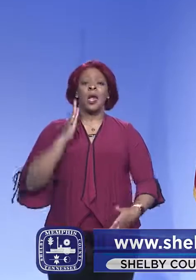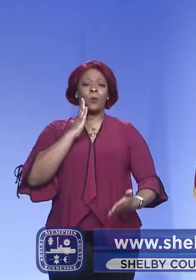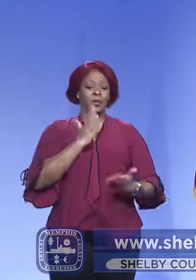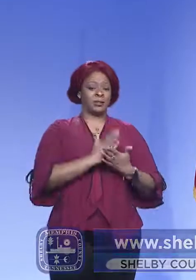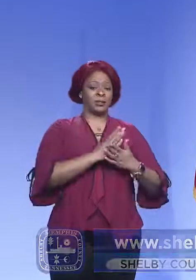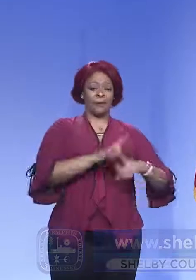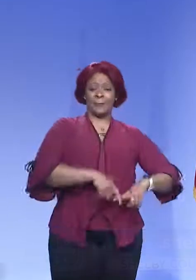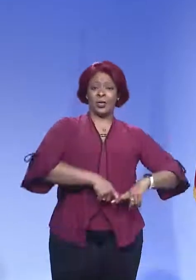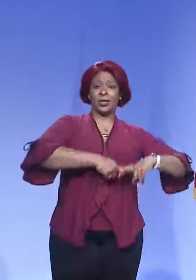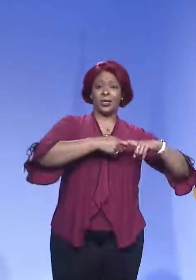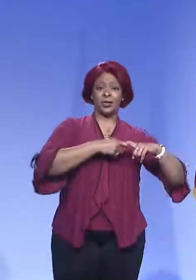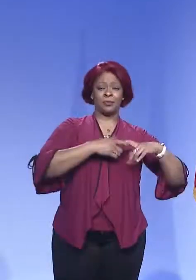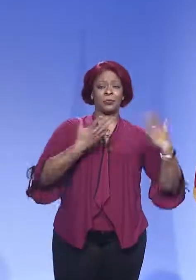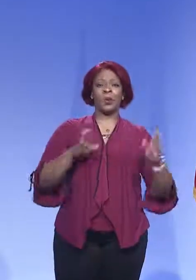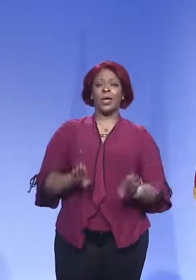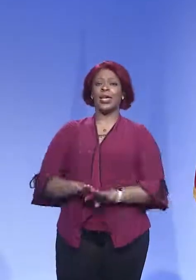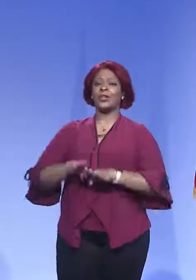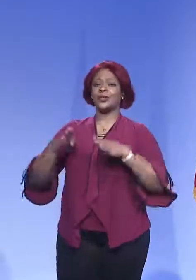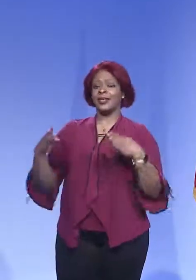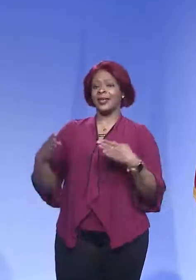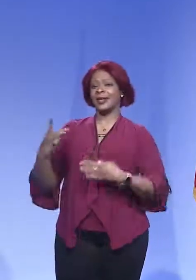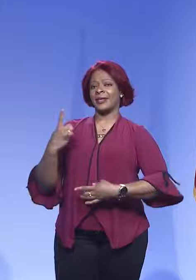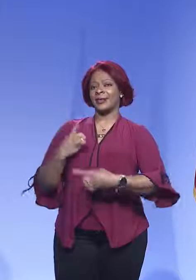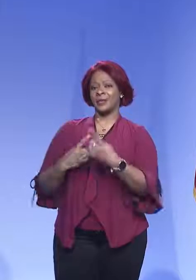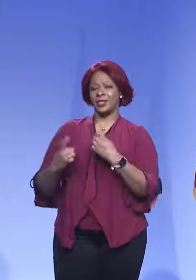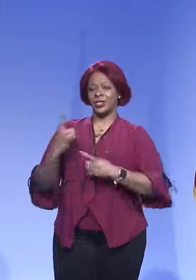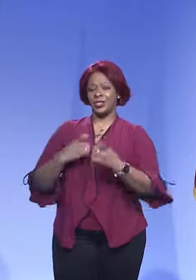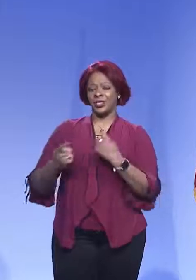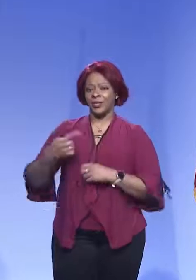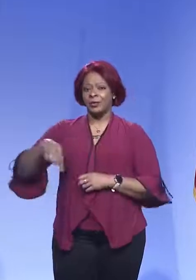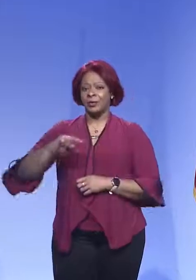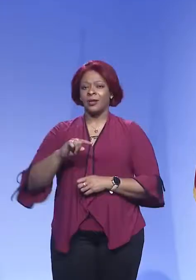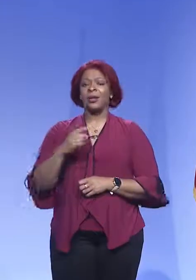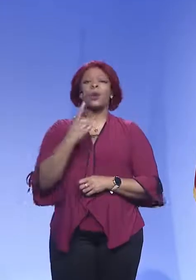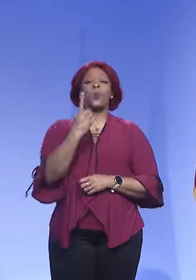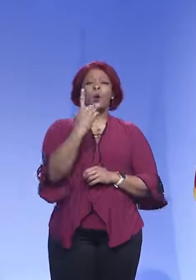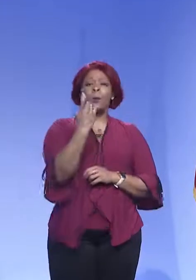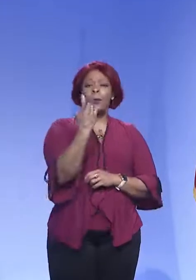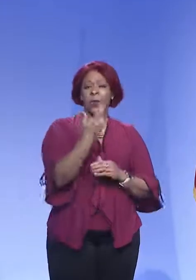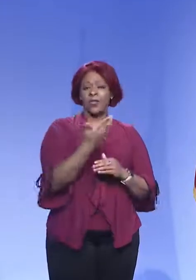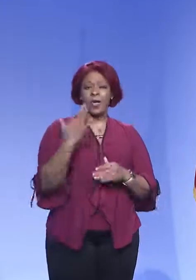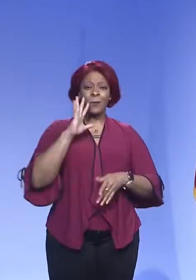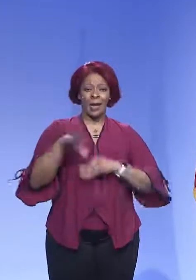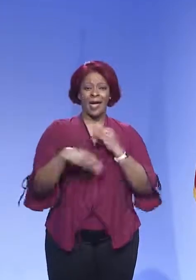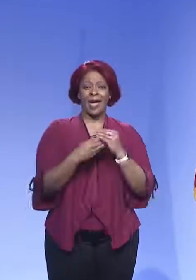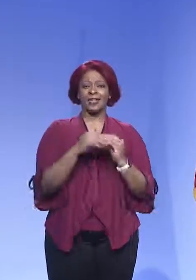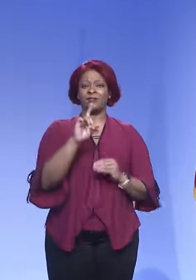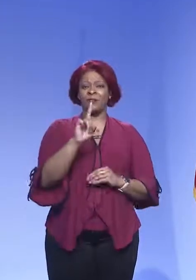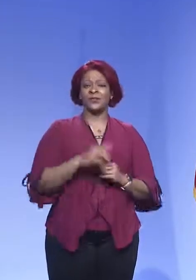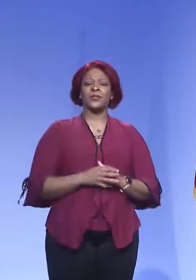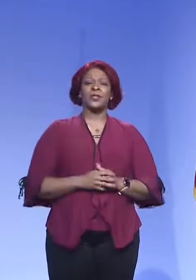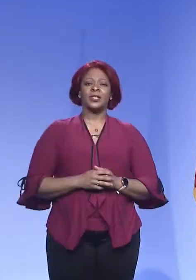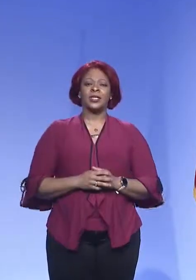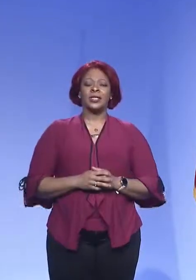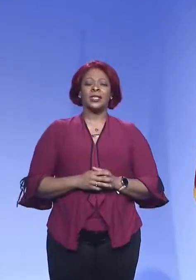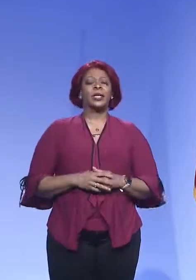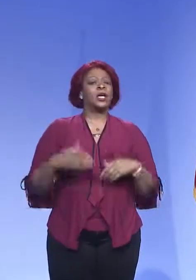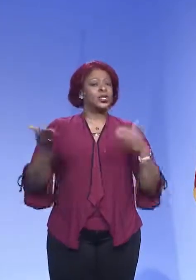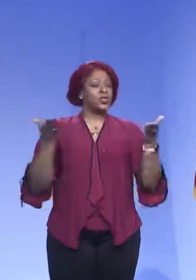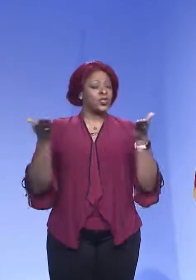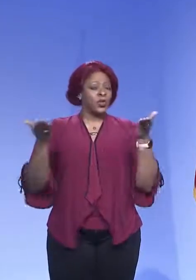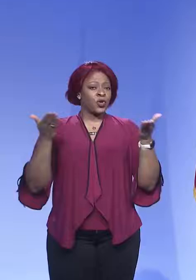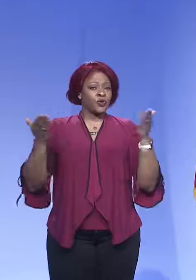here and entertain any other questions. One other thing let me add first, though. The